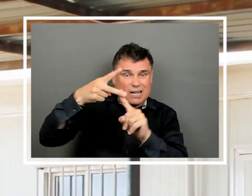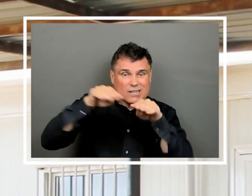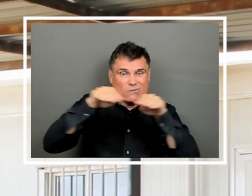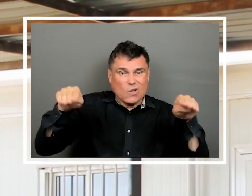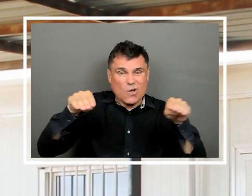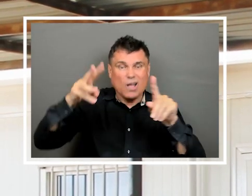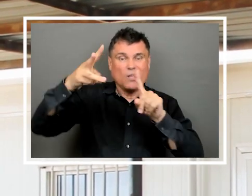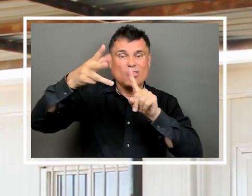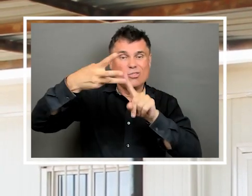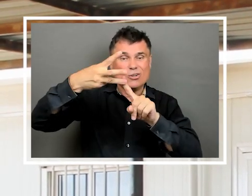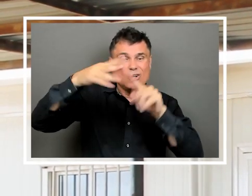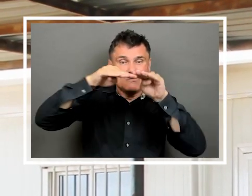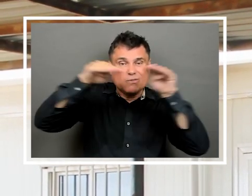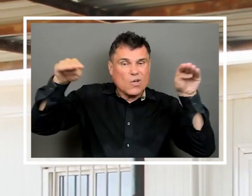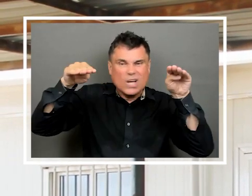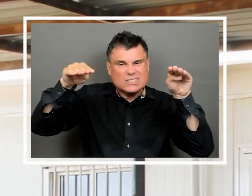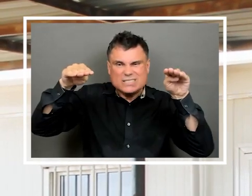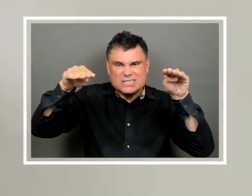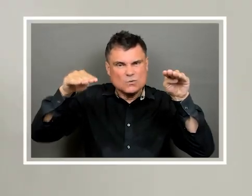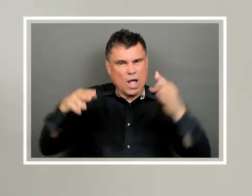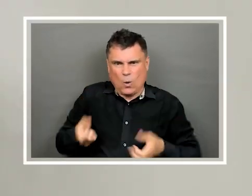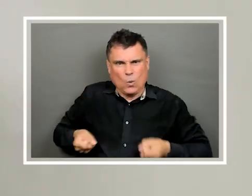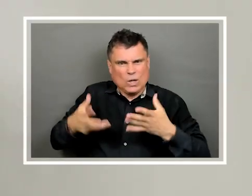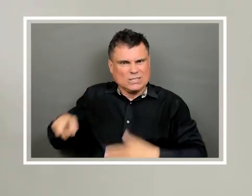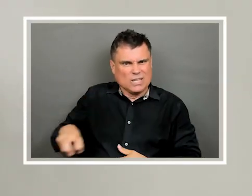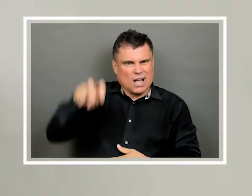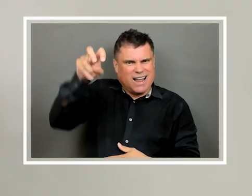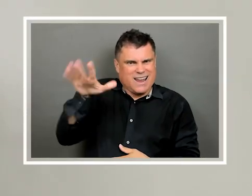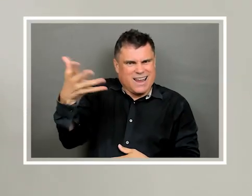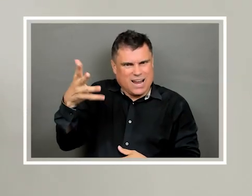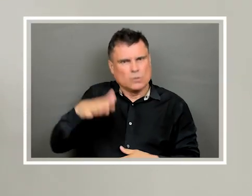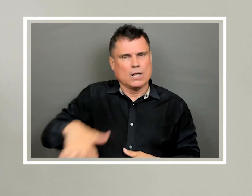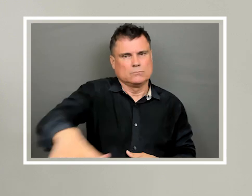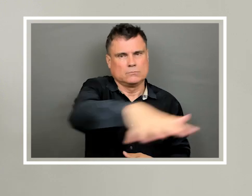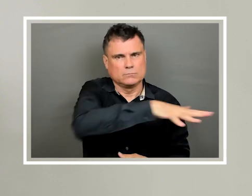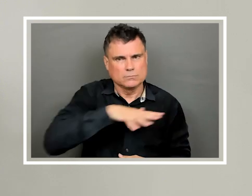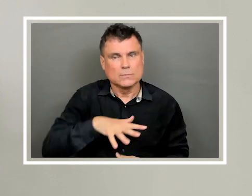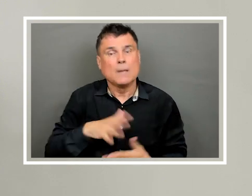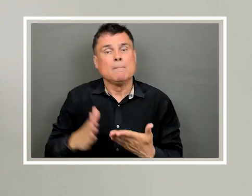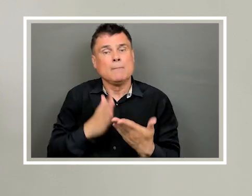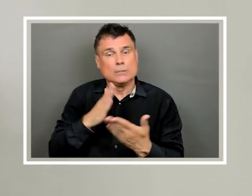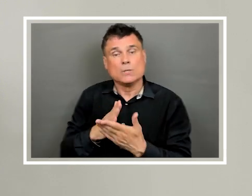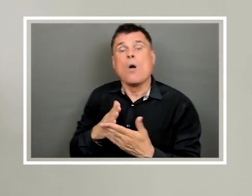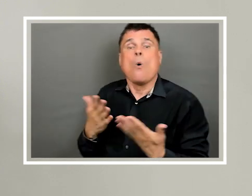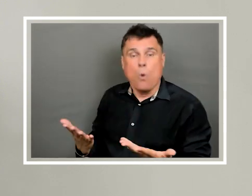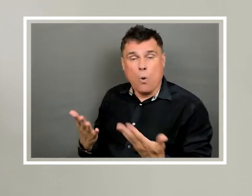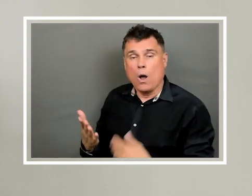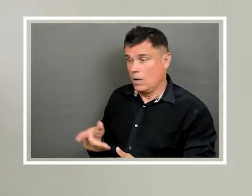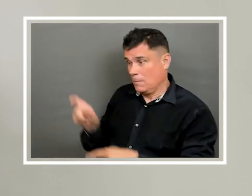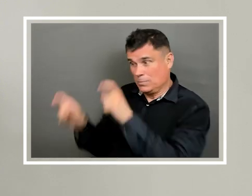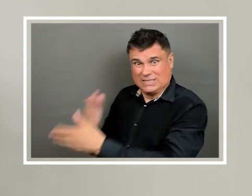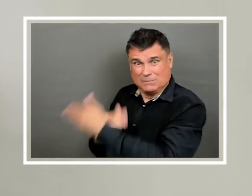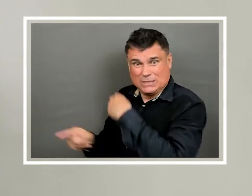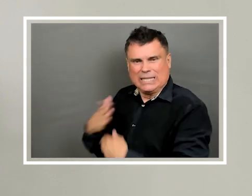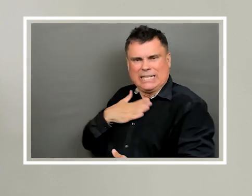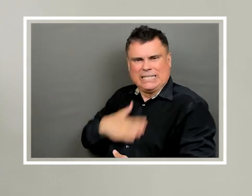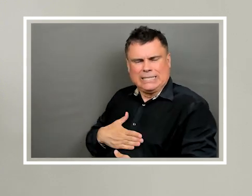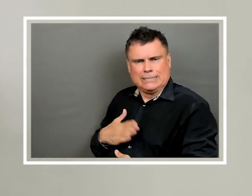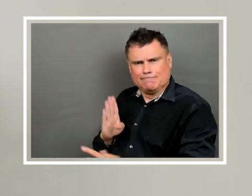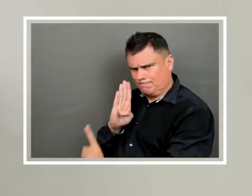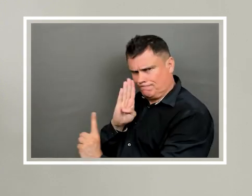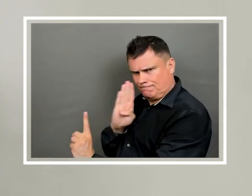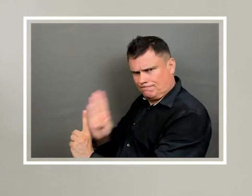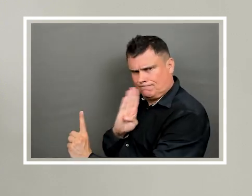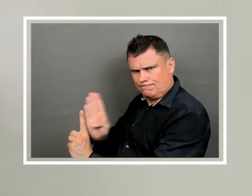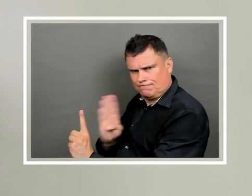room with no wheelchair access. Sometimes, you might need to provide direct support to persons with